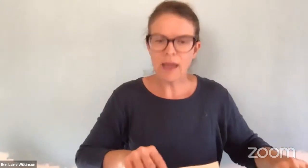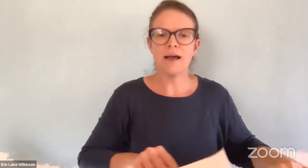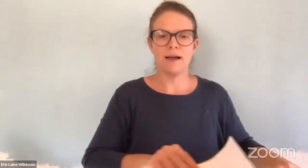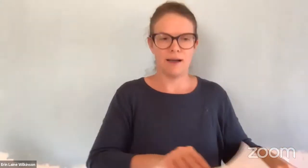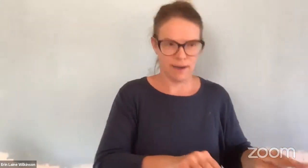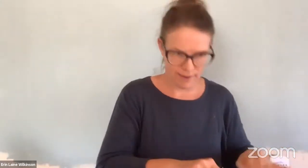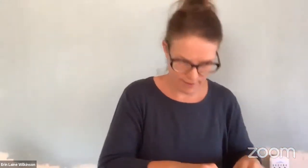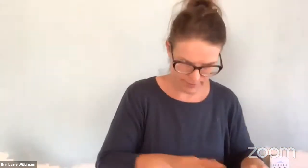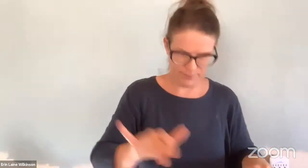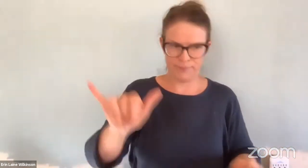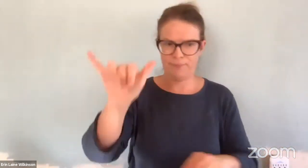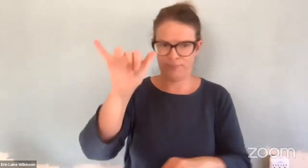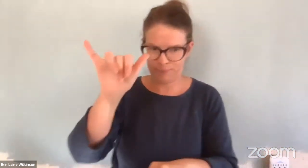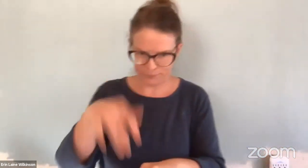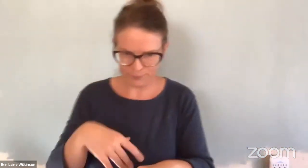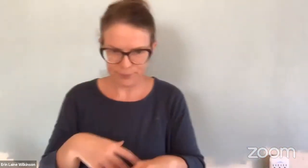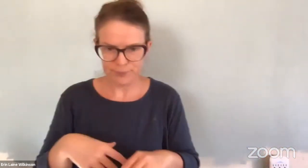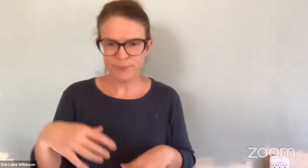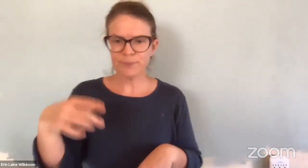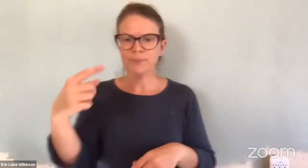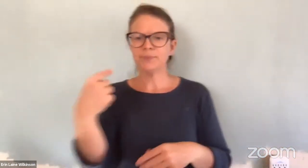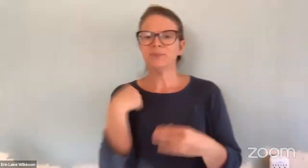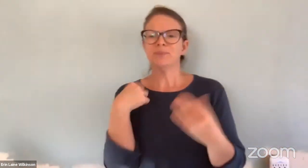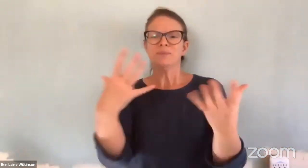All right, let me see what I want to talk about next here. Hold on.